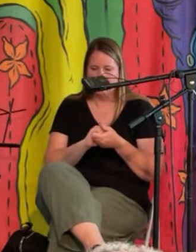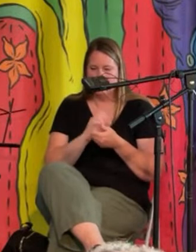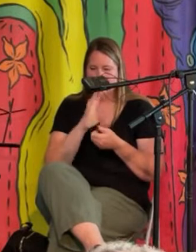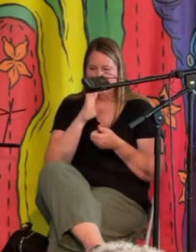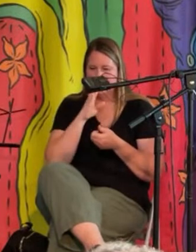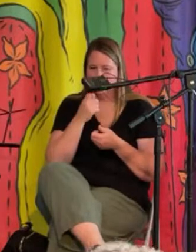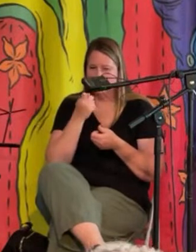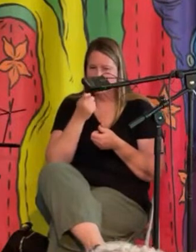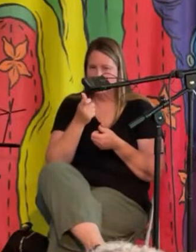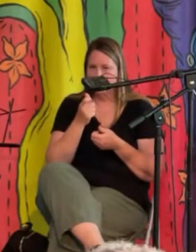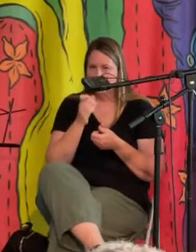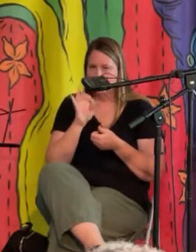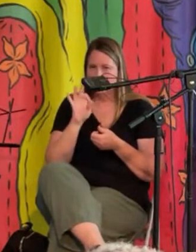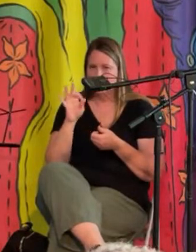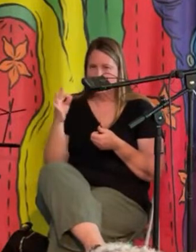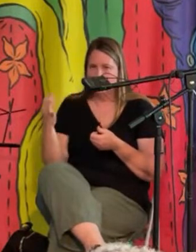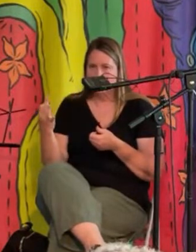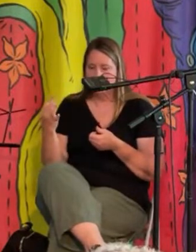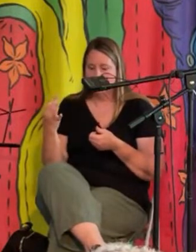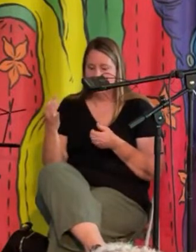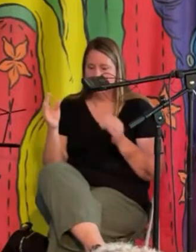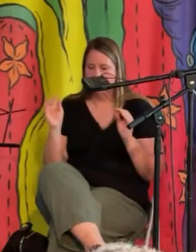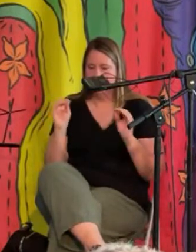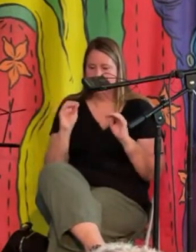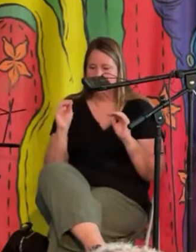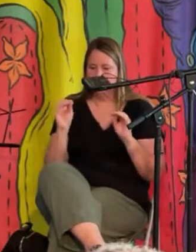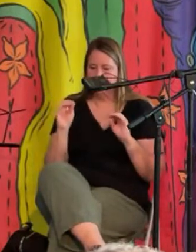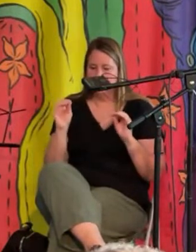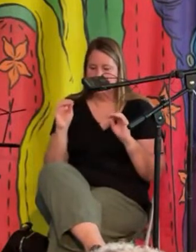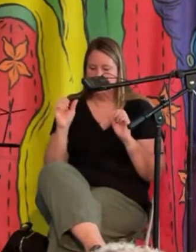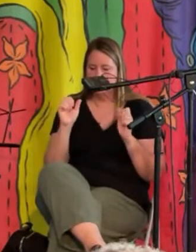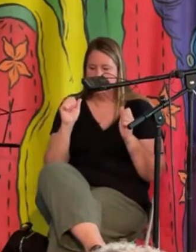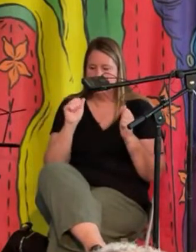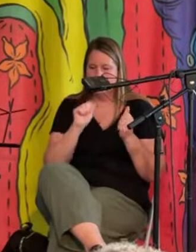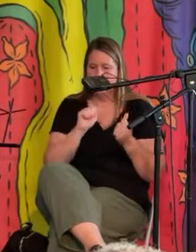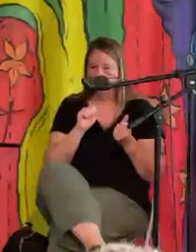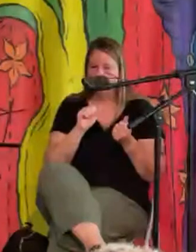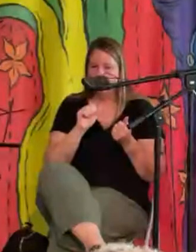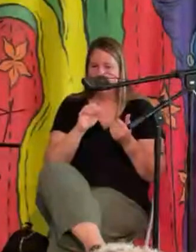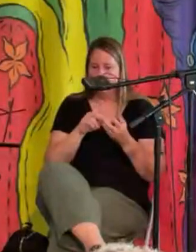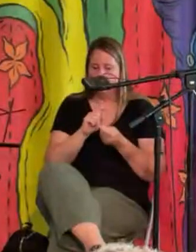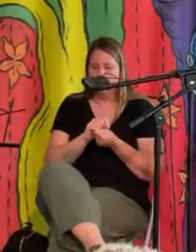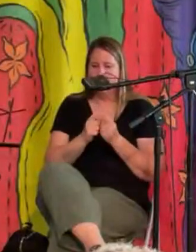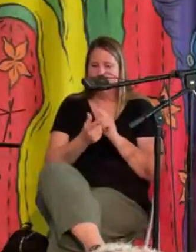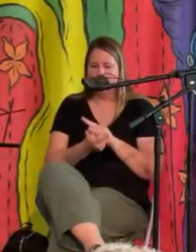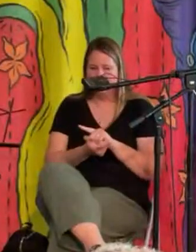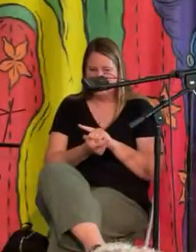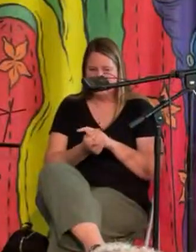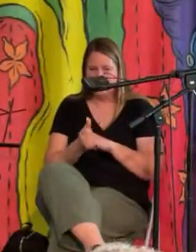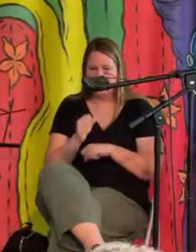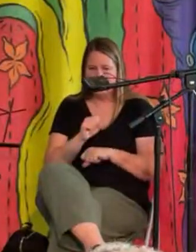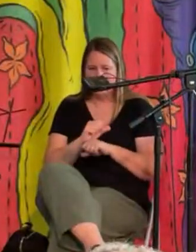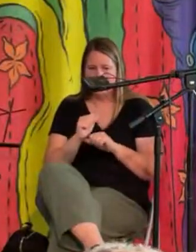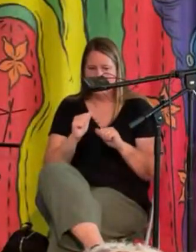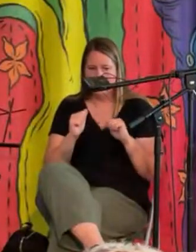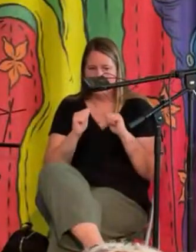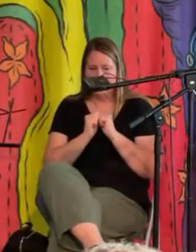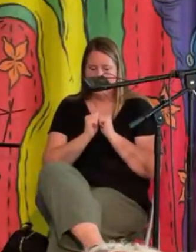French, but nothing even approaching what I could do a translation with. But I work together with Guijon, who's the